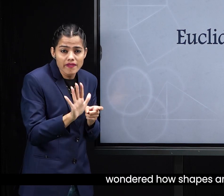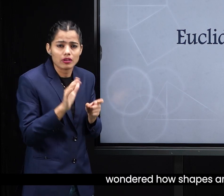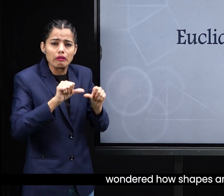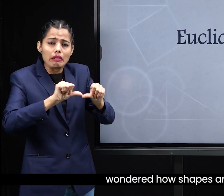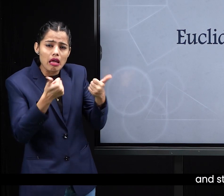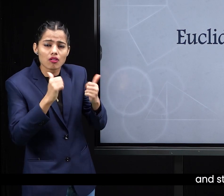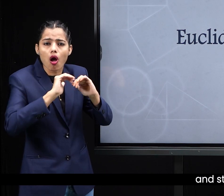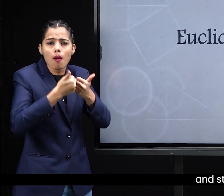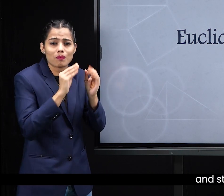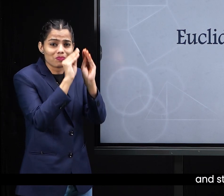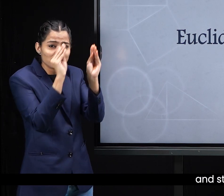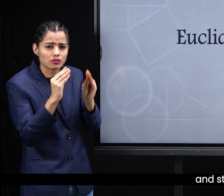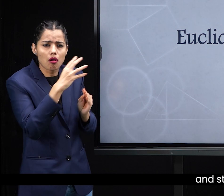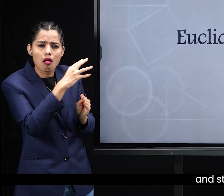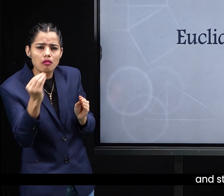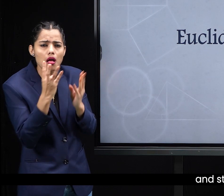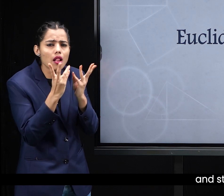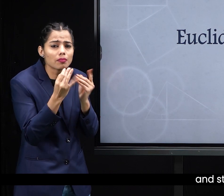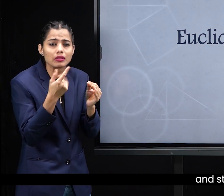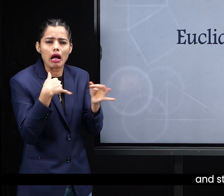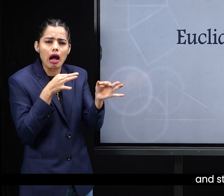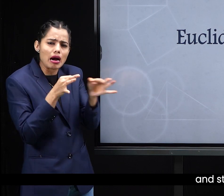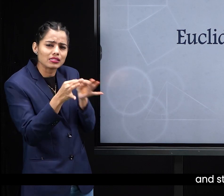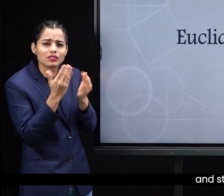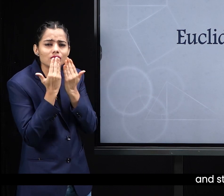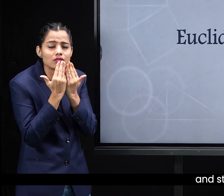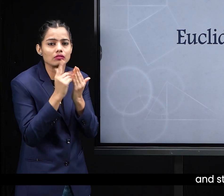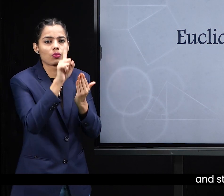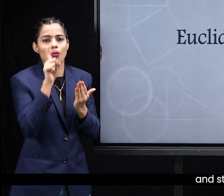figures are defined and studied?